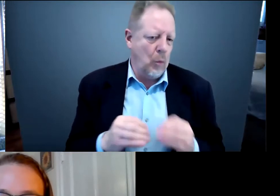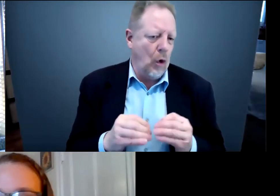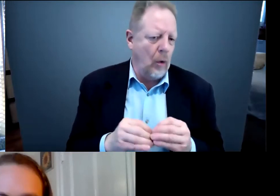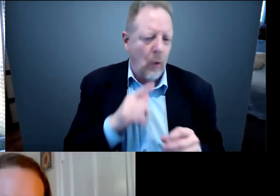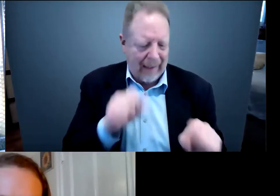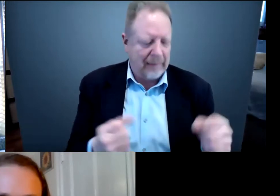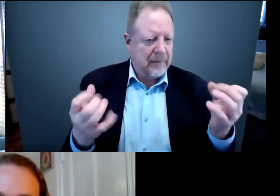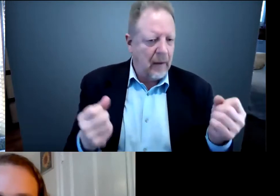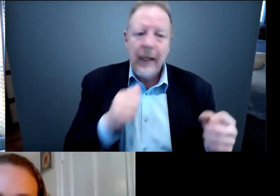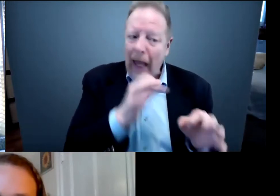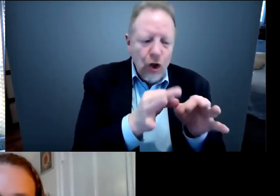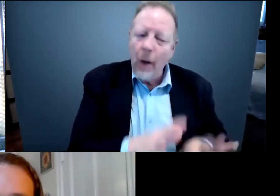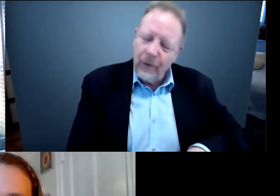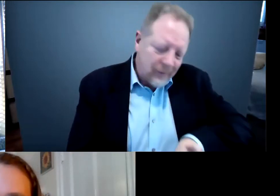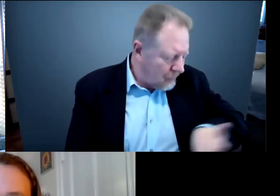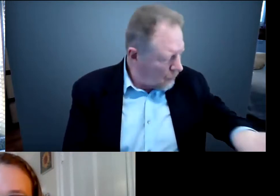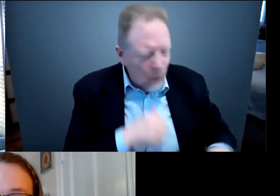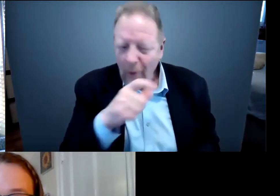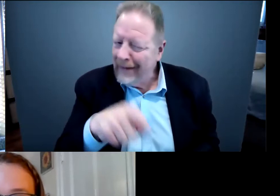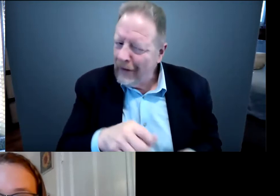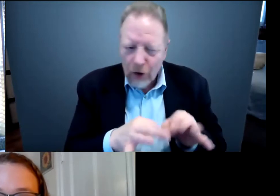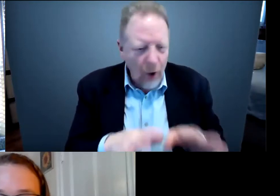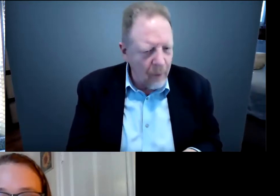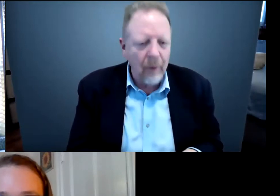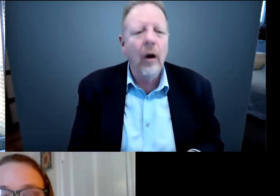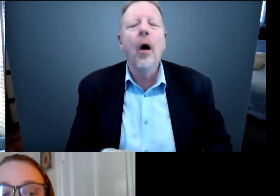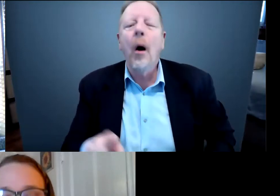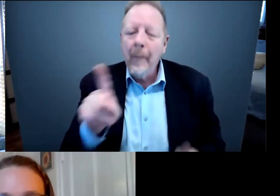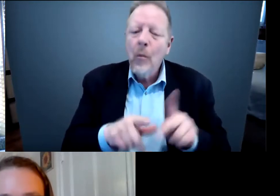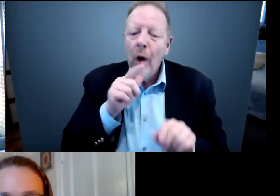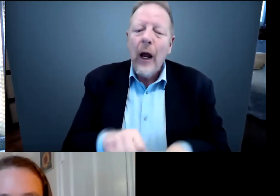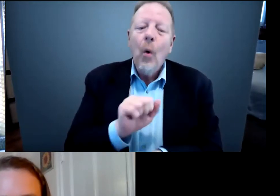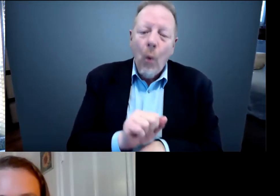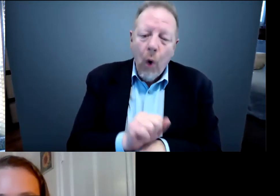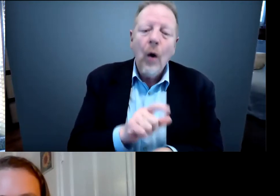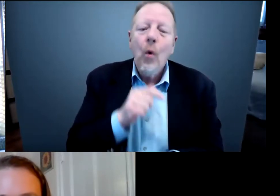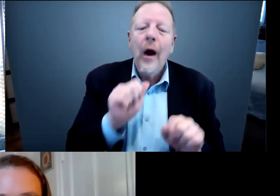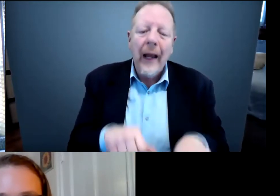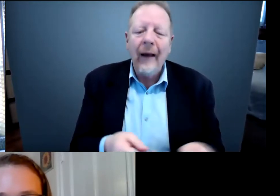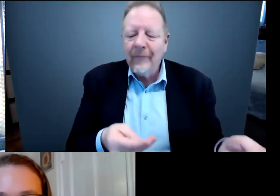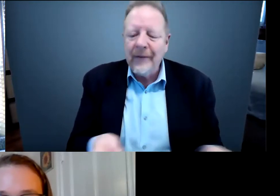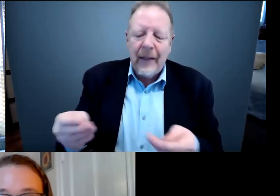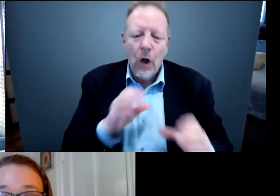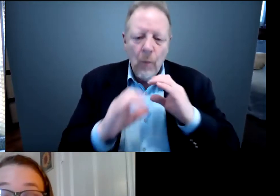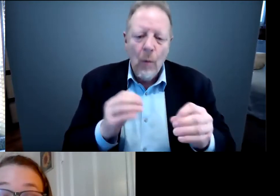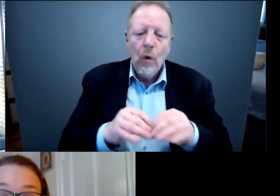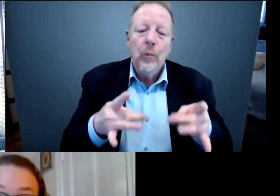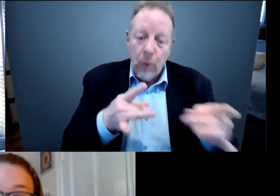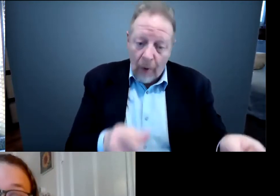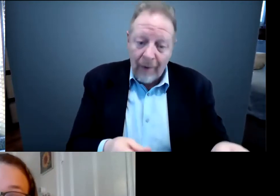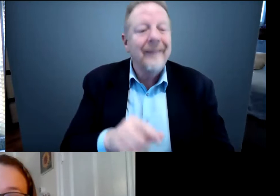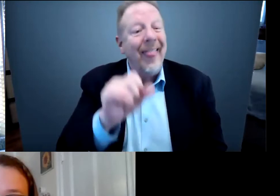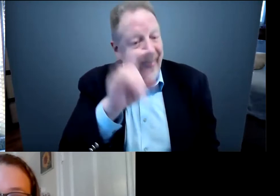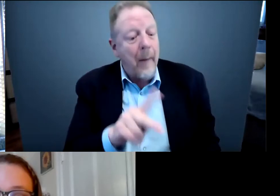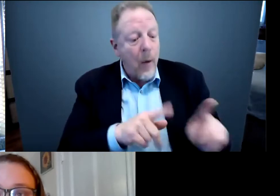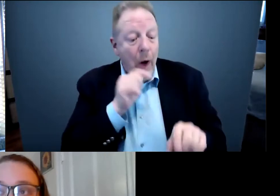So not interpreters is not what we're looking for. Just like people to help facilitate communications more so. Or yeah, who